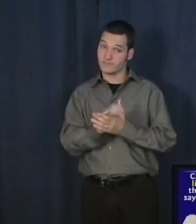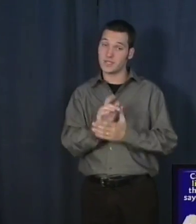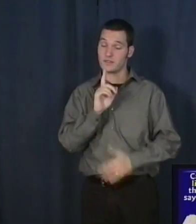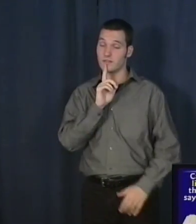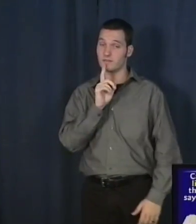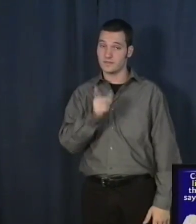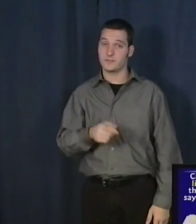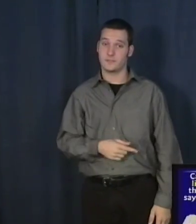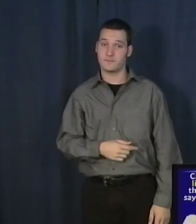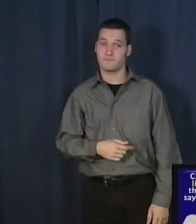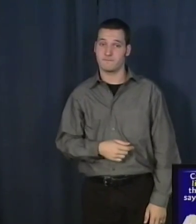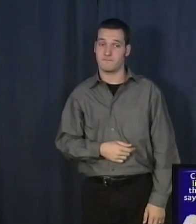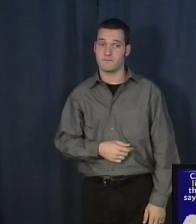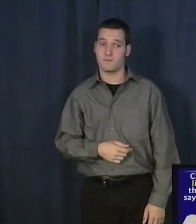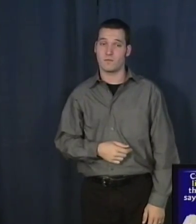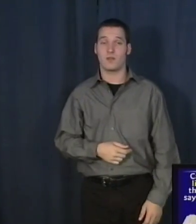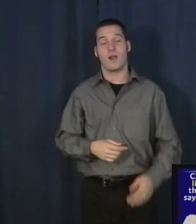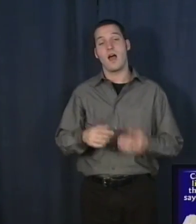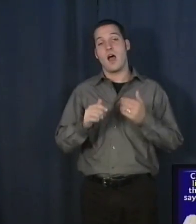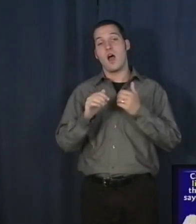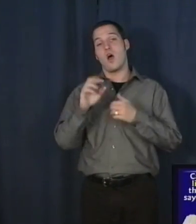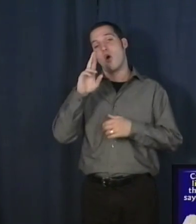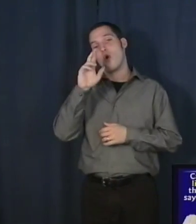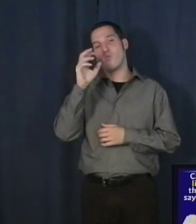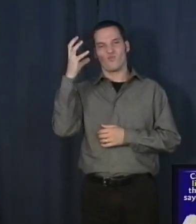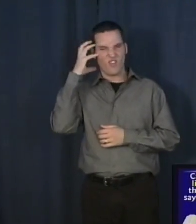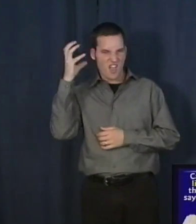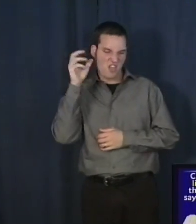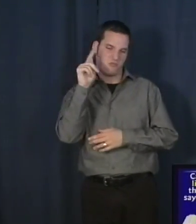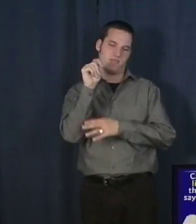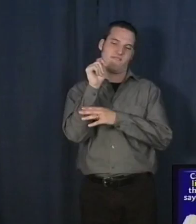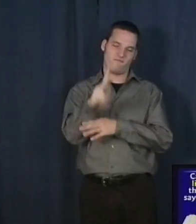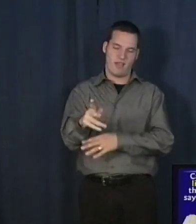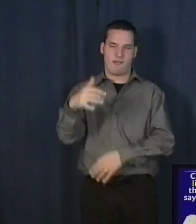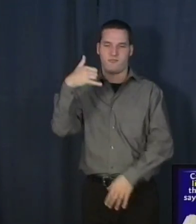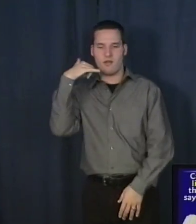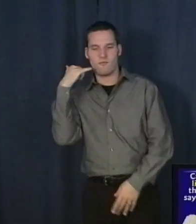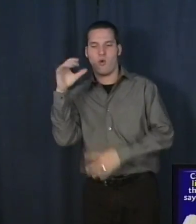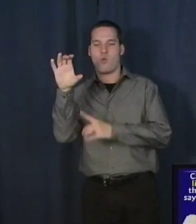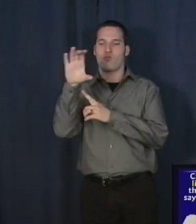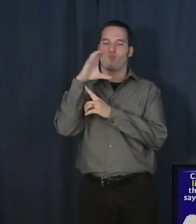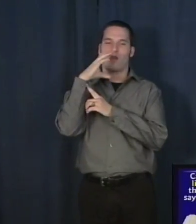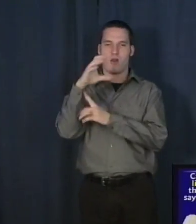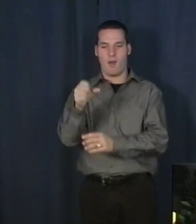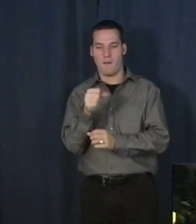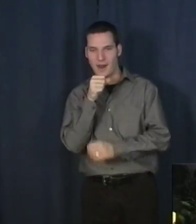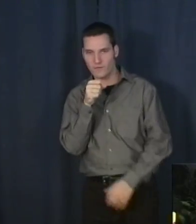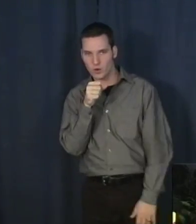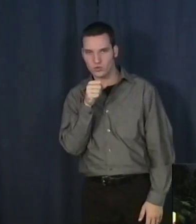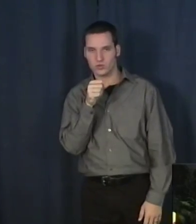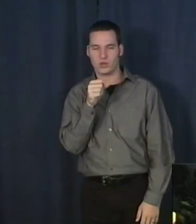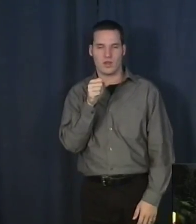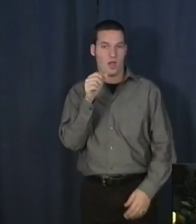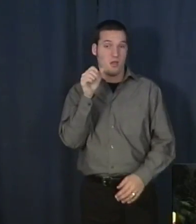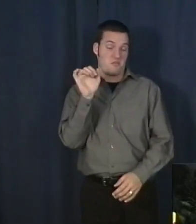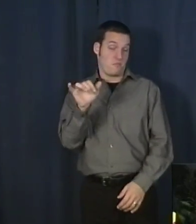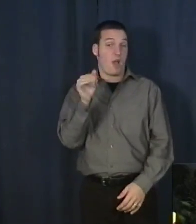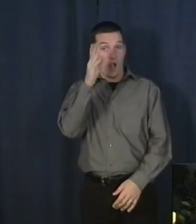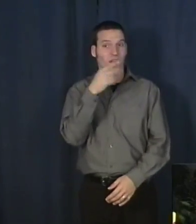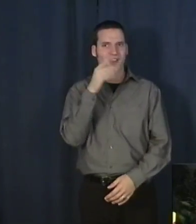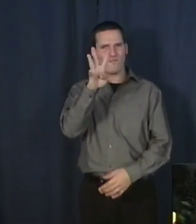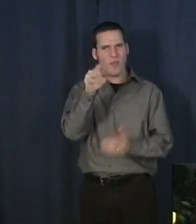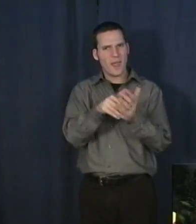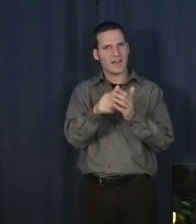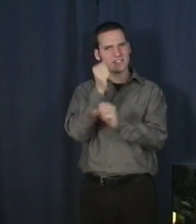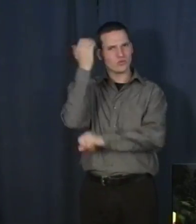I believe he is, folks. That's how radio, TV, telephone, radar, microphones. Oh yeah.